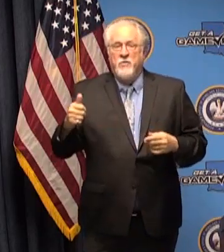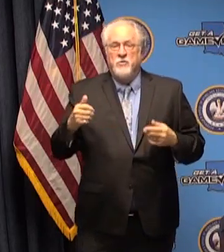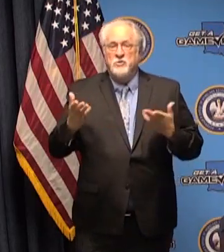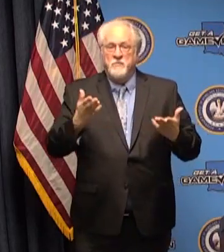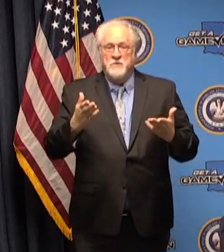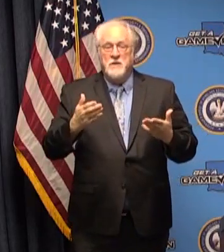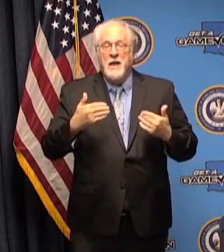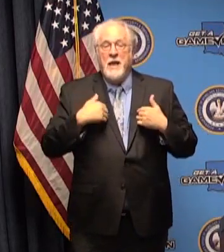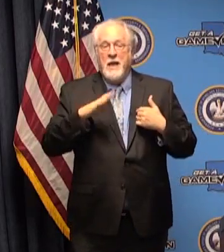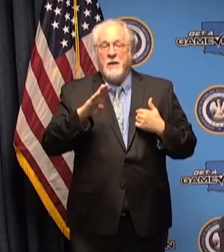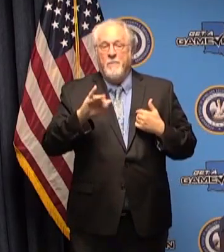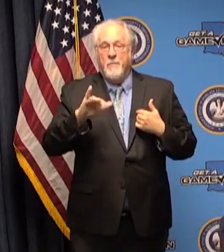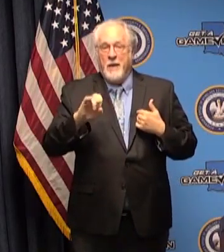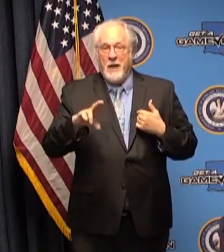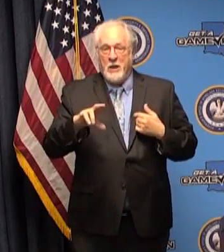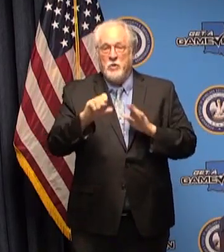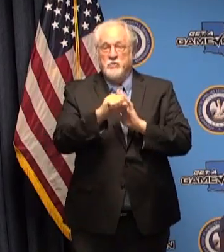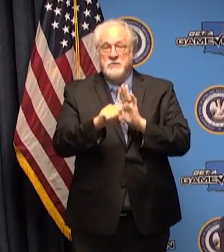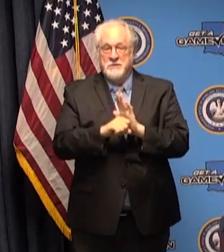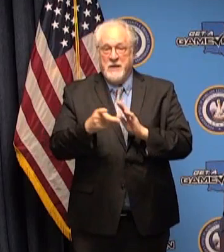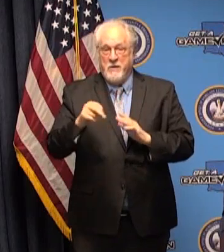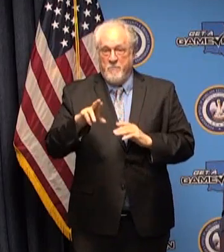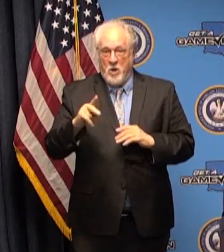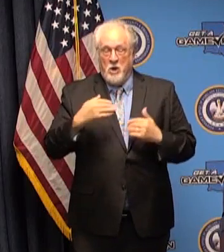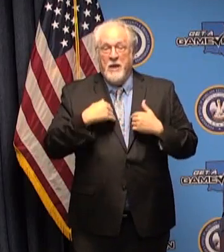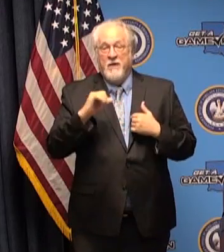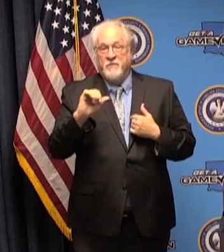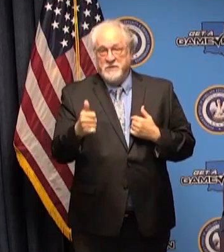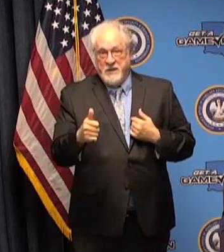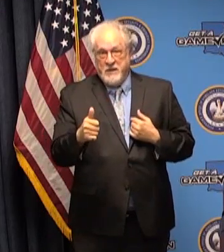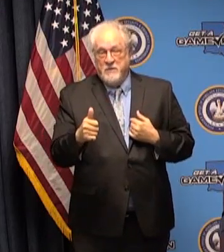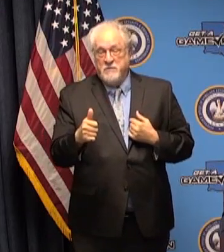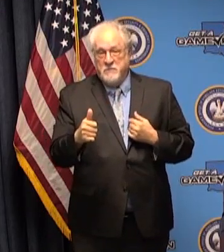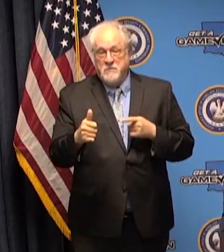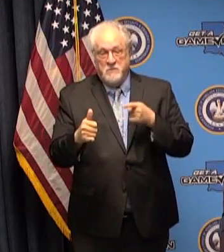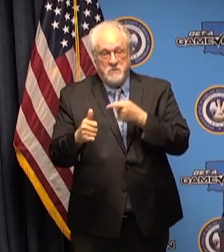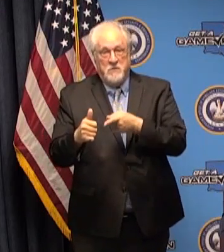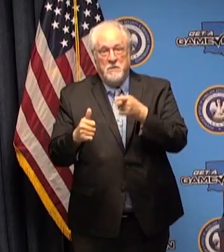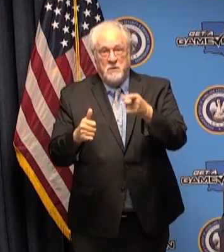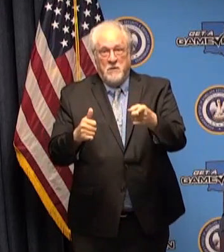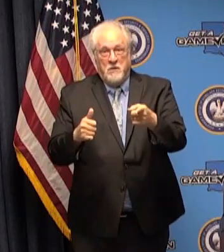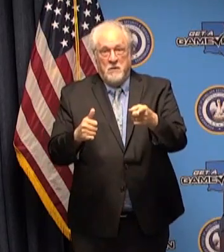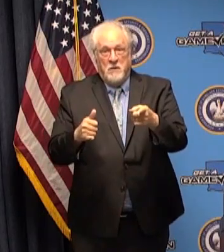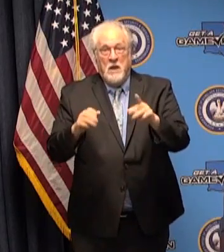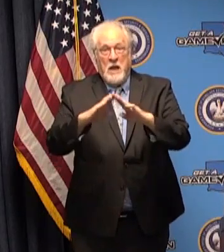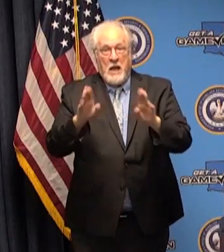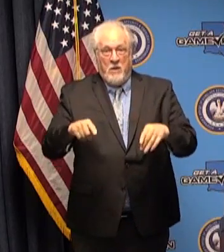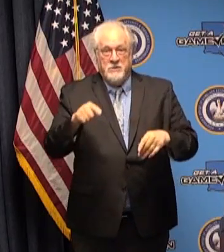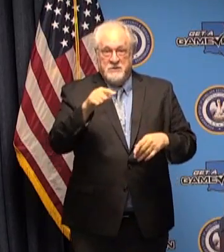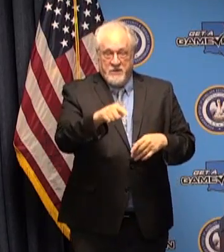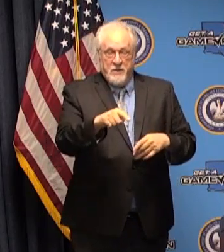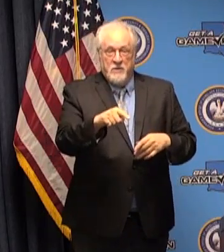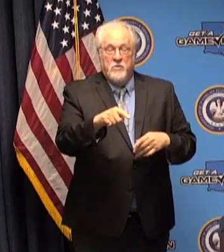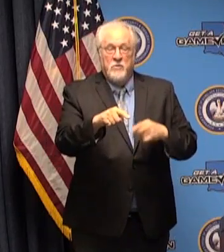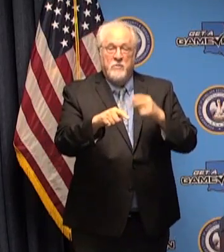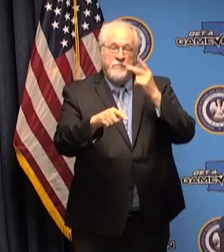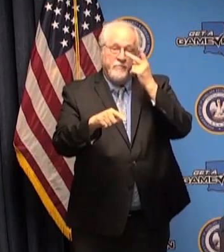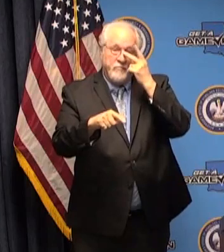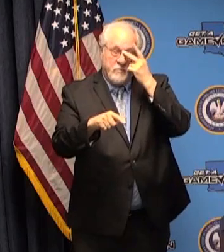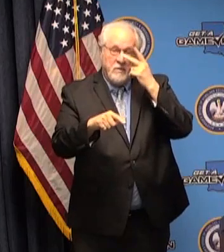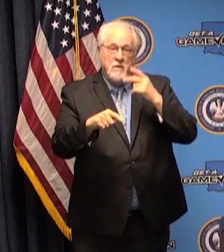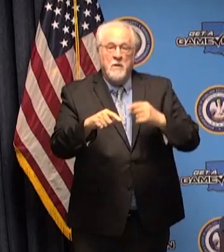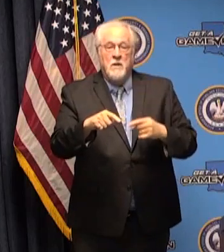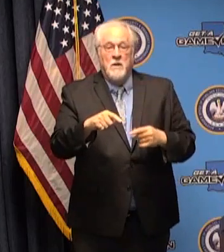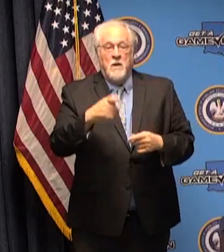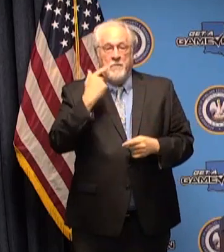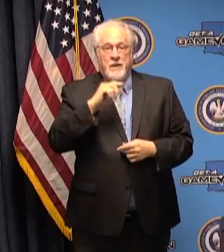Bayou Signet State Park, where we currently have 10 individuals who are being housed as they